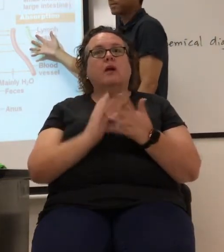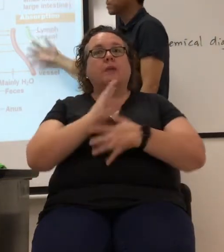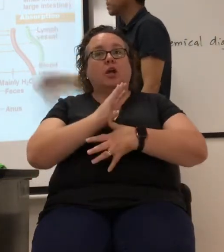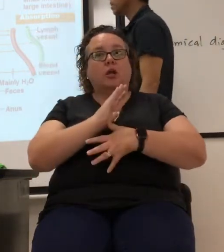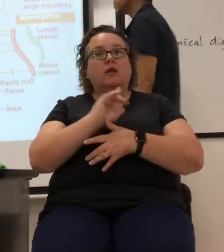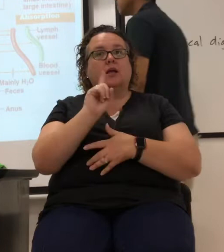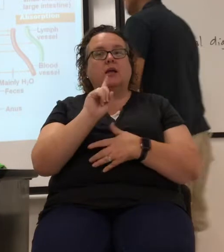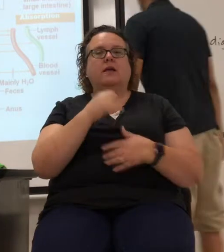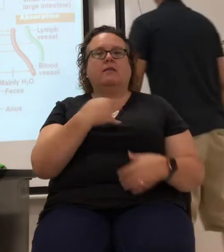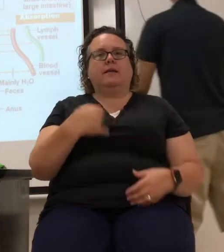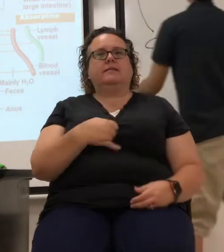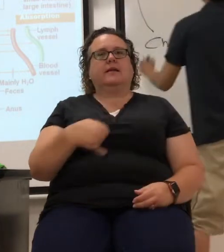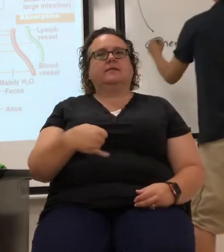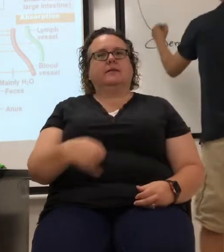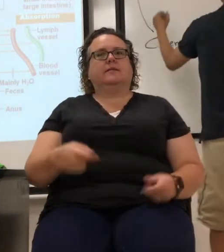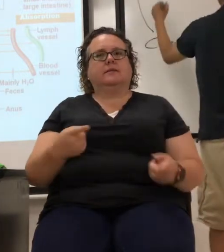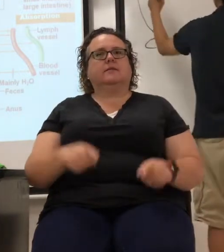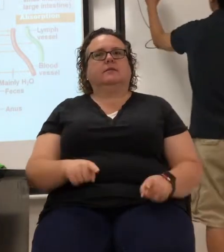intestines.